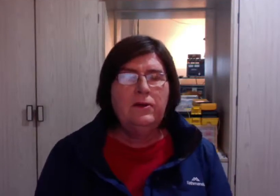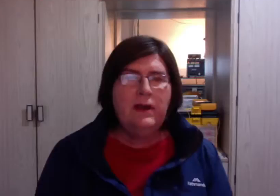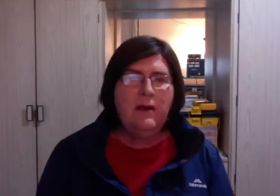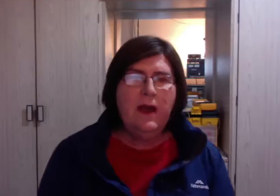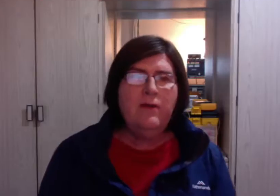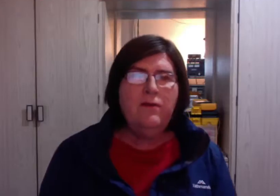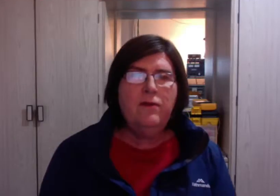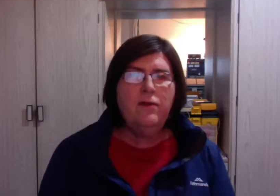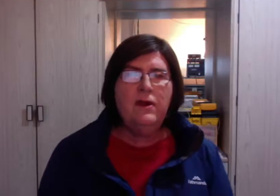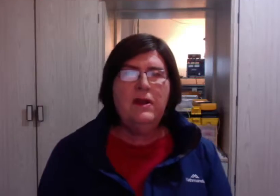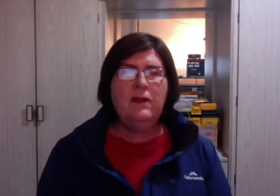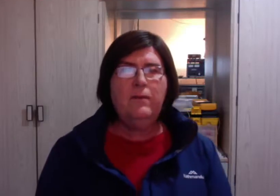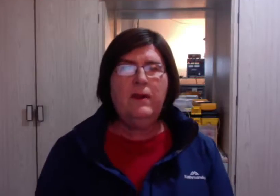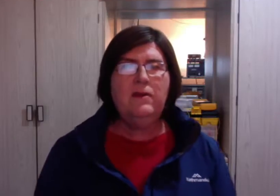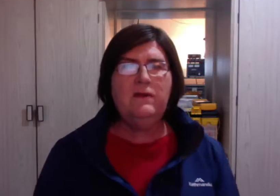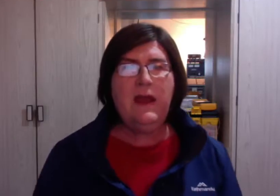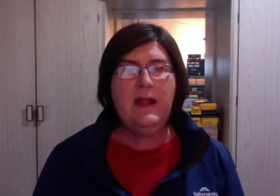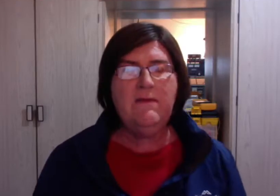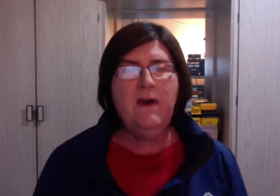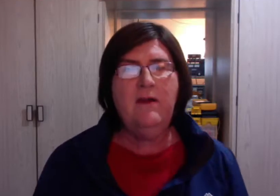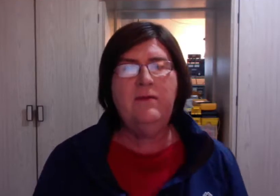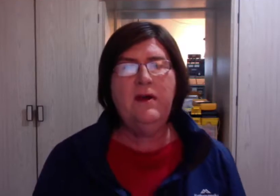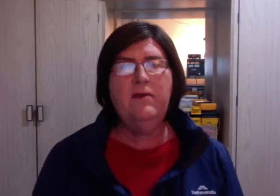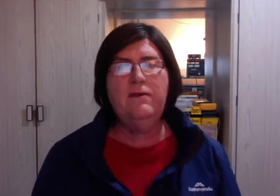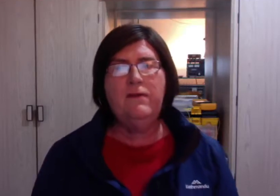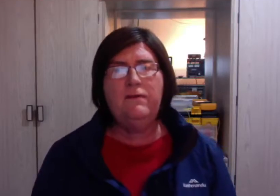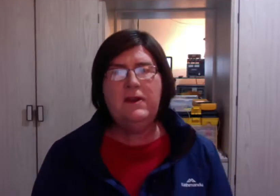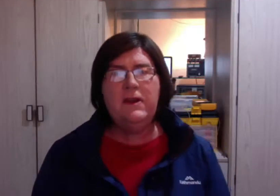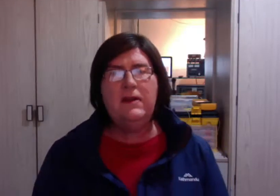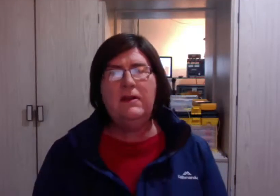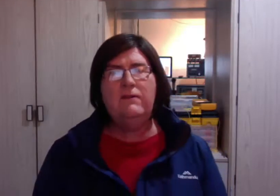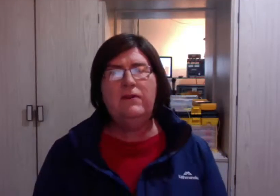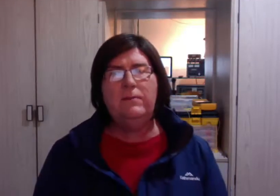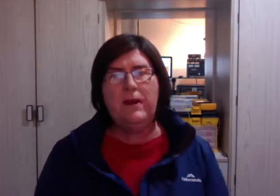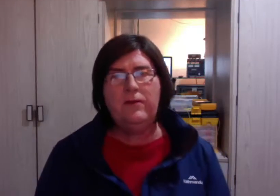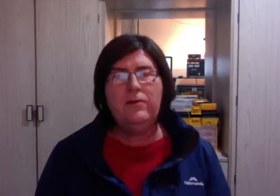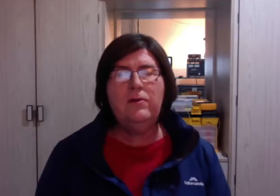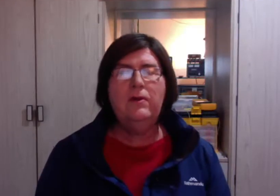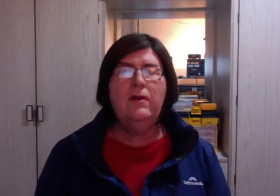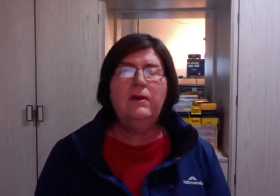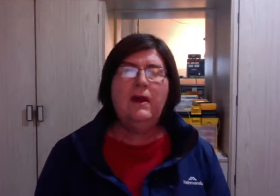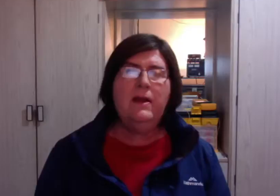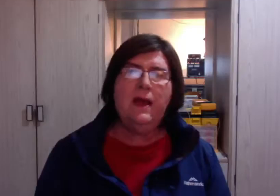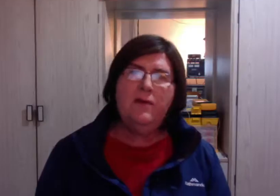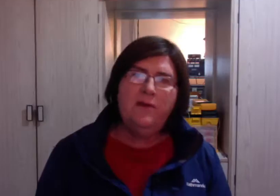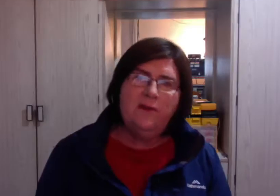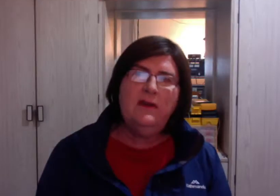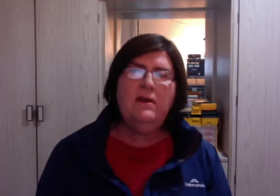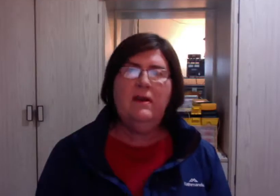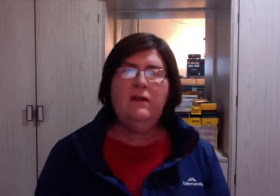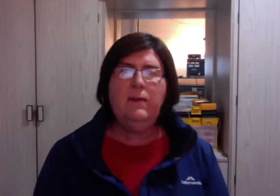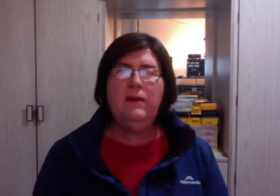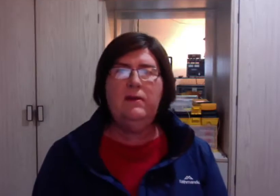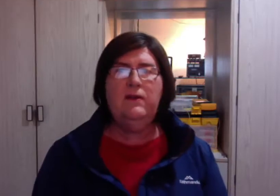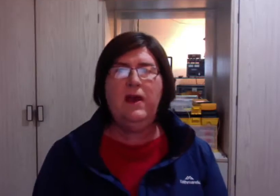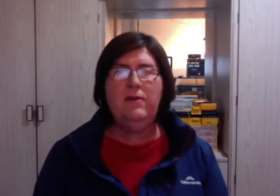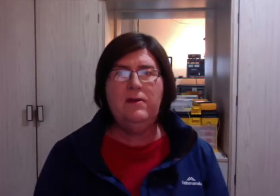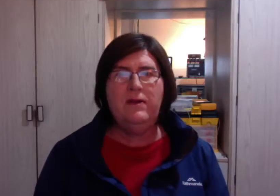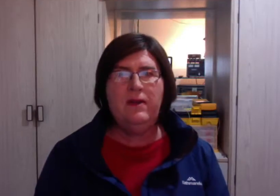carry 130, expect to use 85 to 115. If it's petrol, carry 160 and expect to use 110